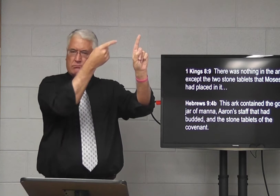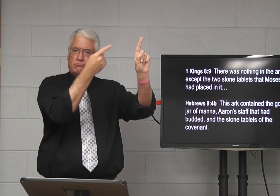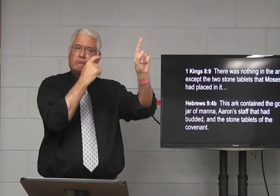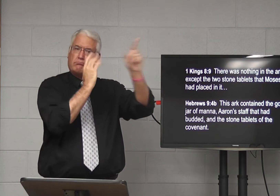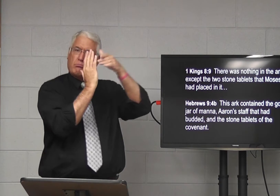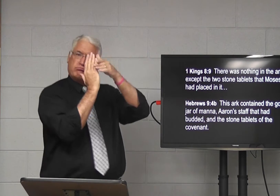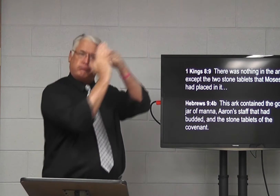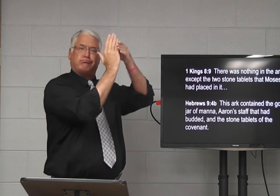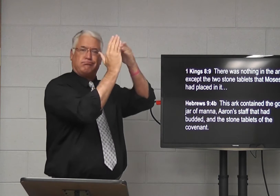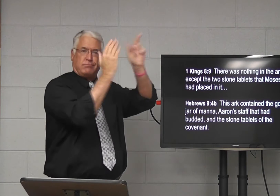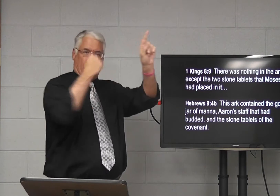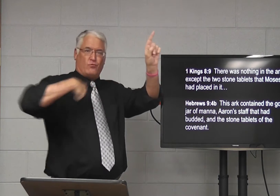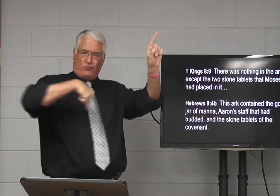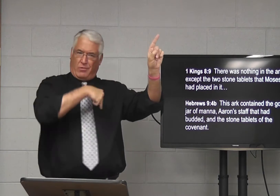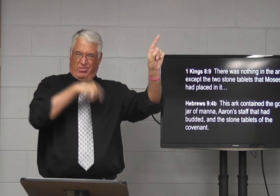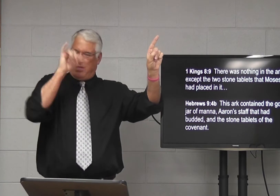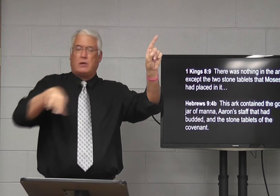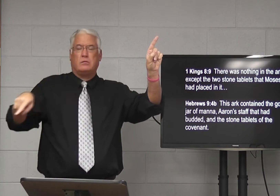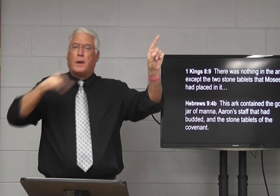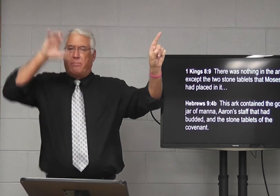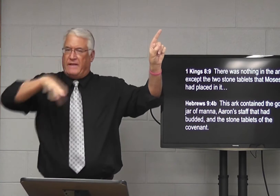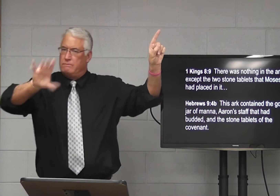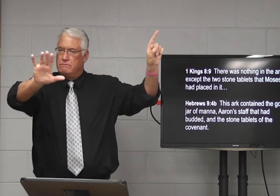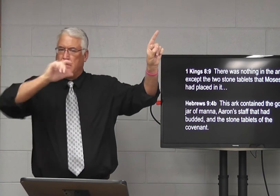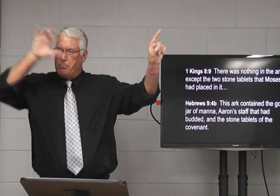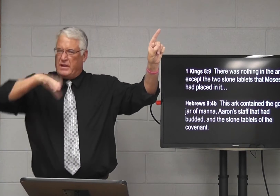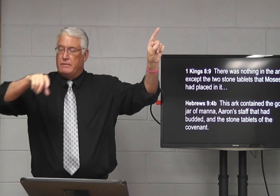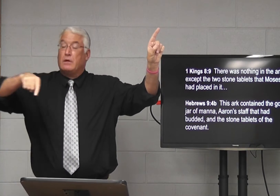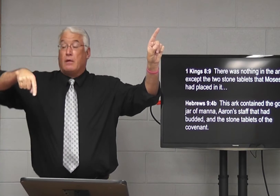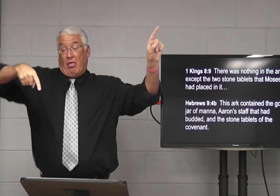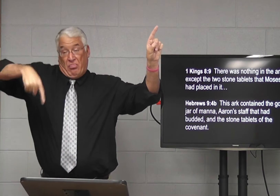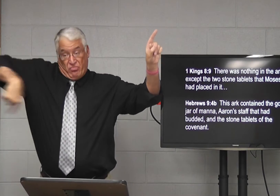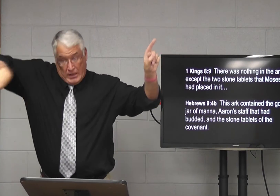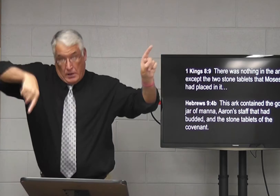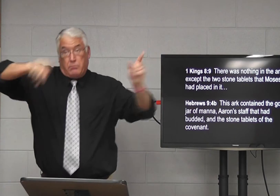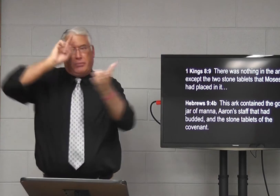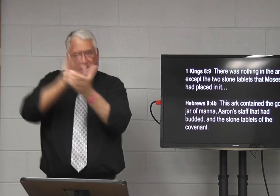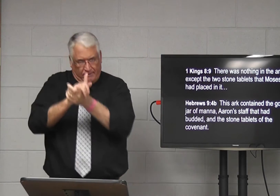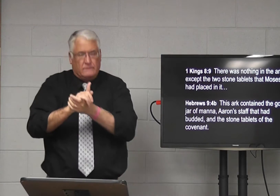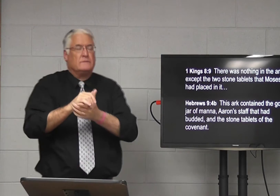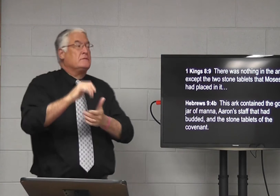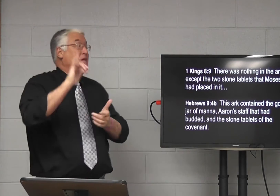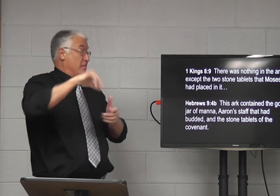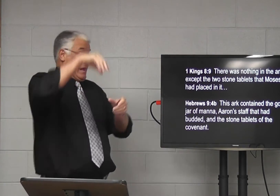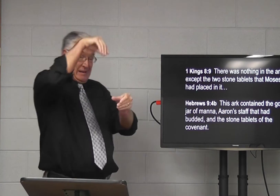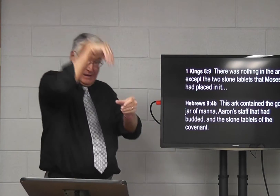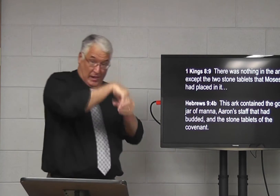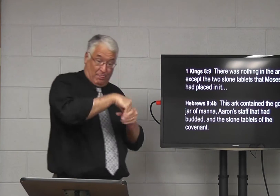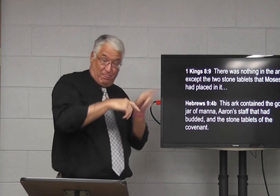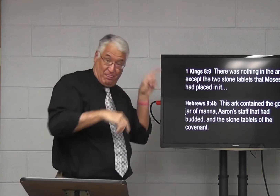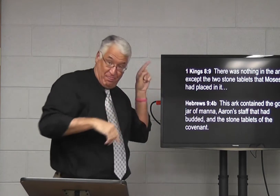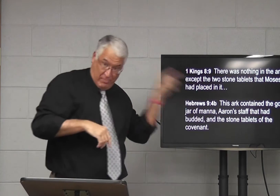the Messiah, the high priest, did that atonement for us. They believe in